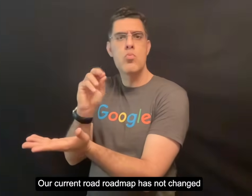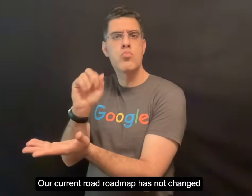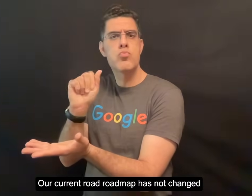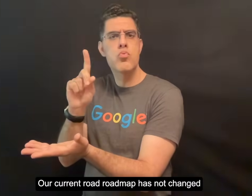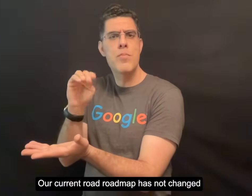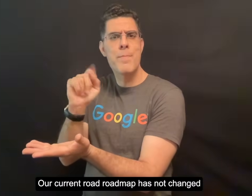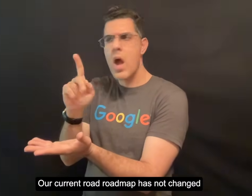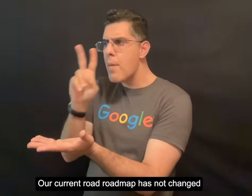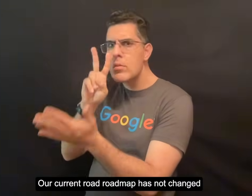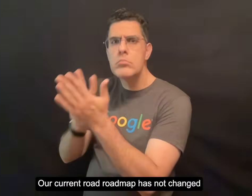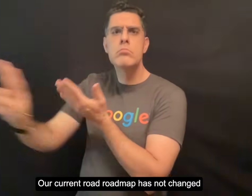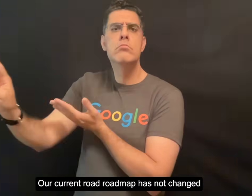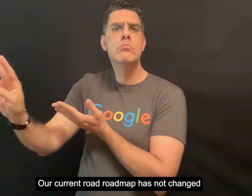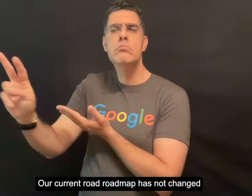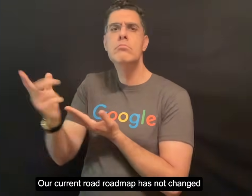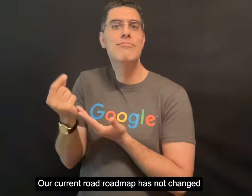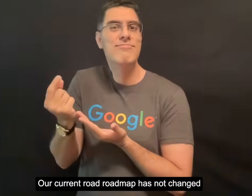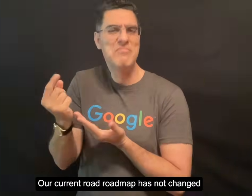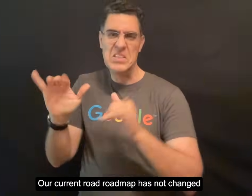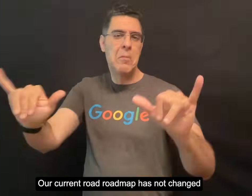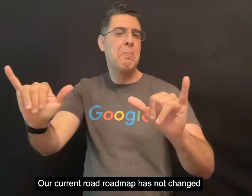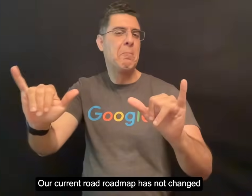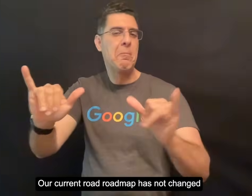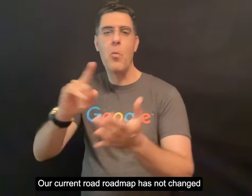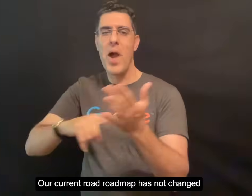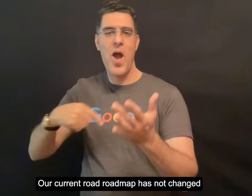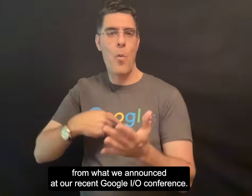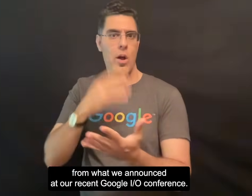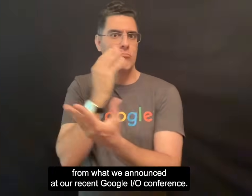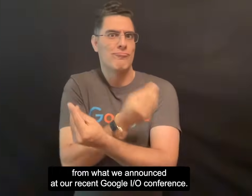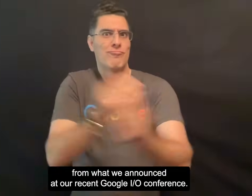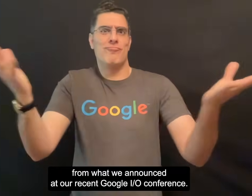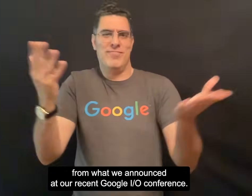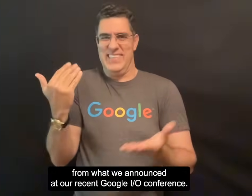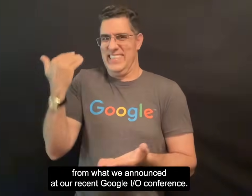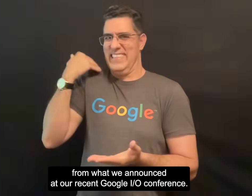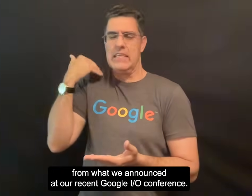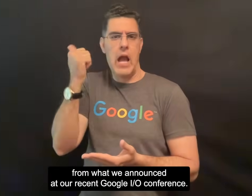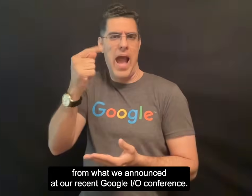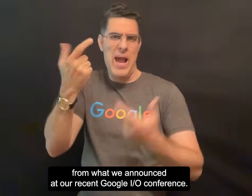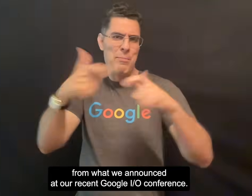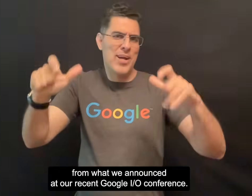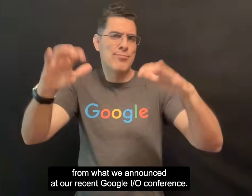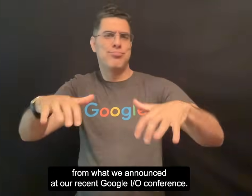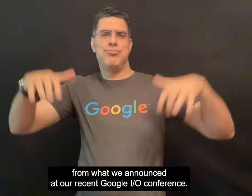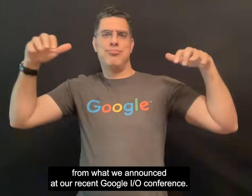Our current roadmap has not changed from what we announced at our